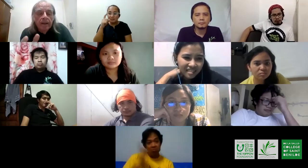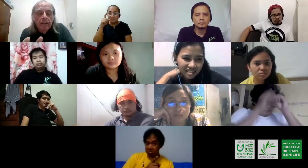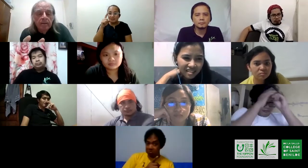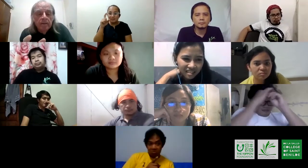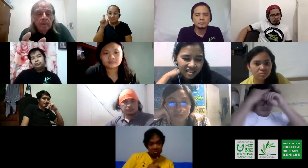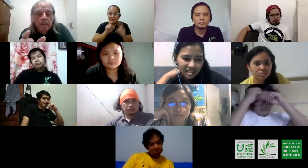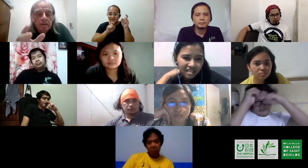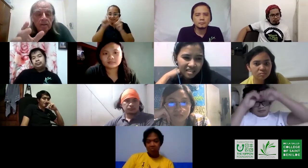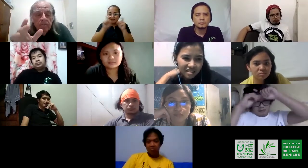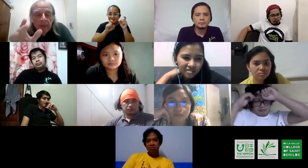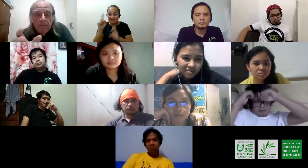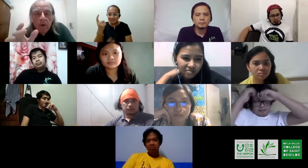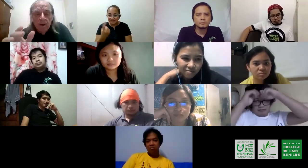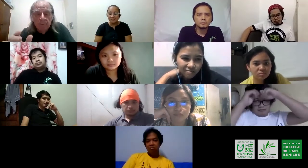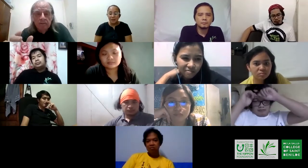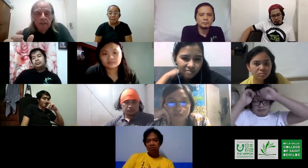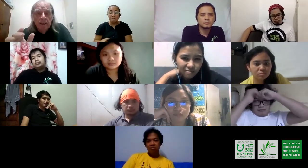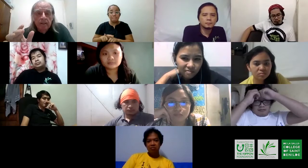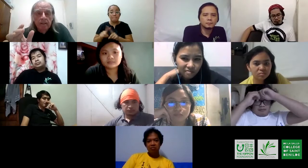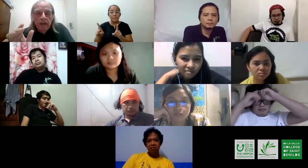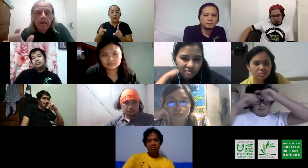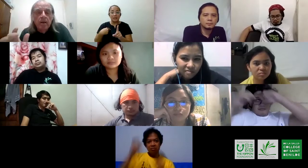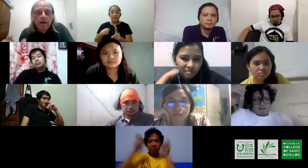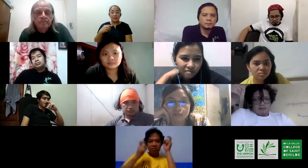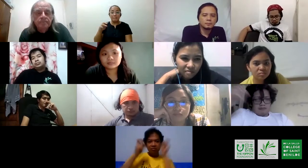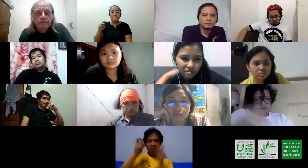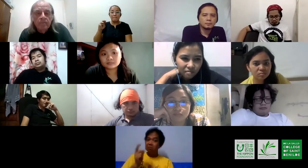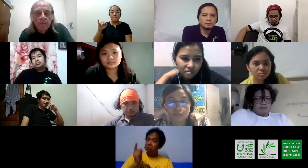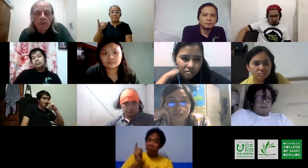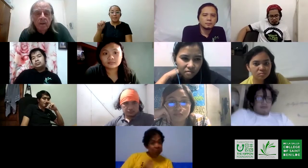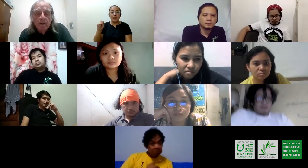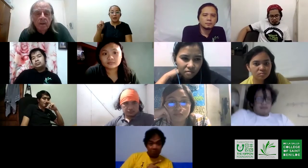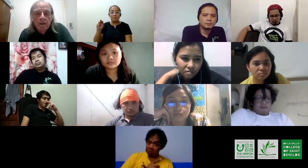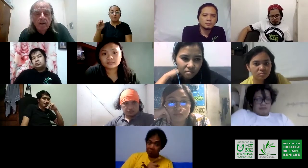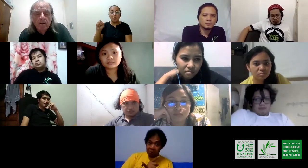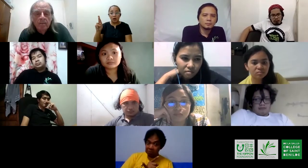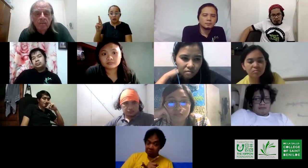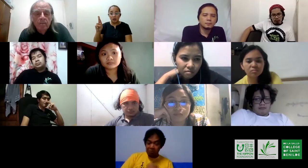But in Myanmar, in Yangon,